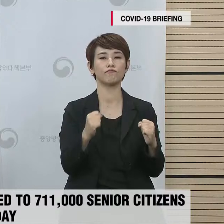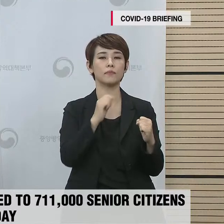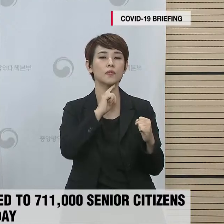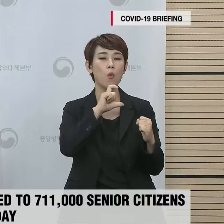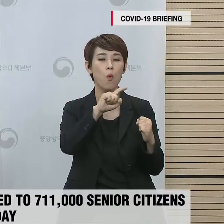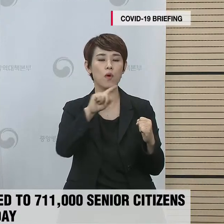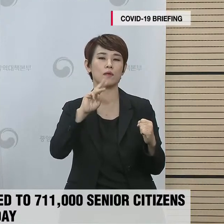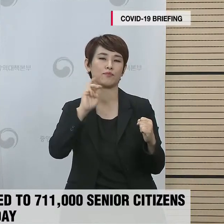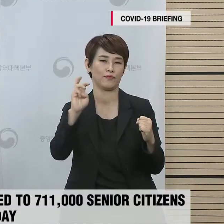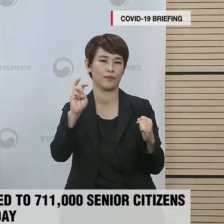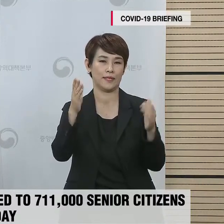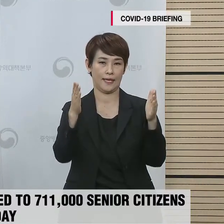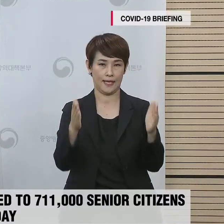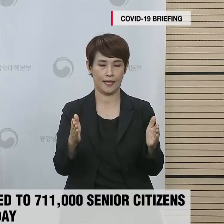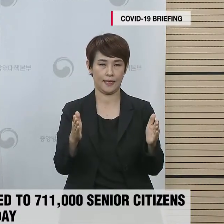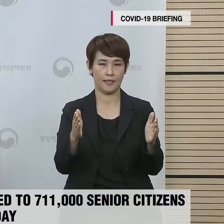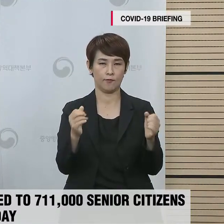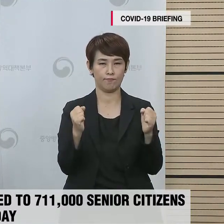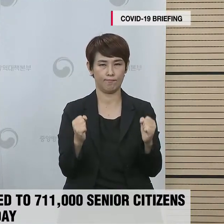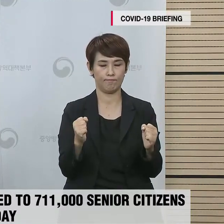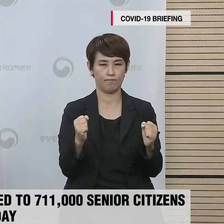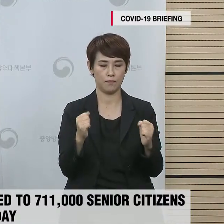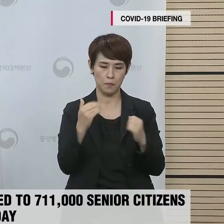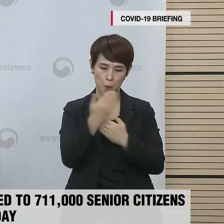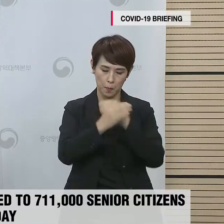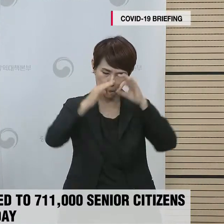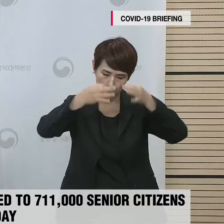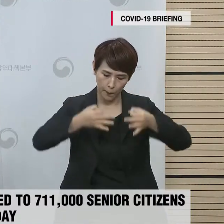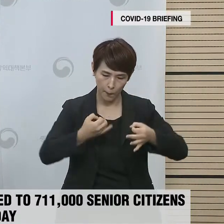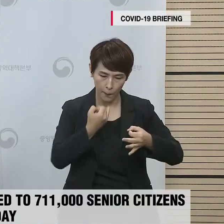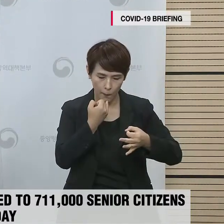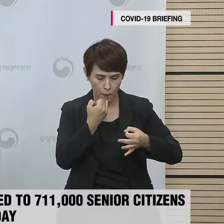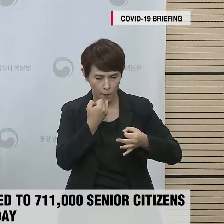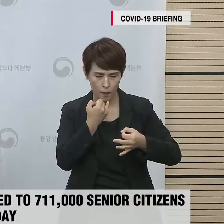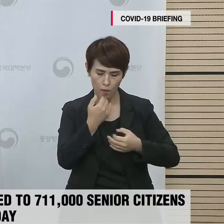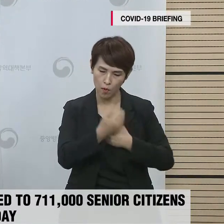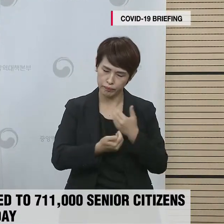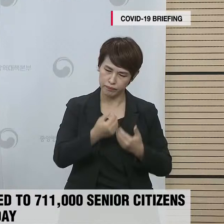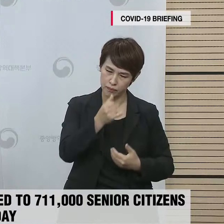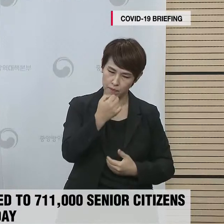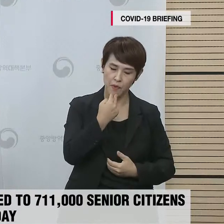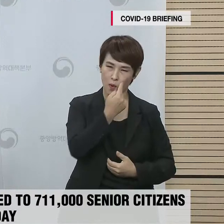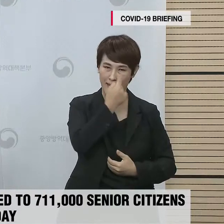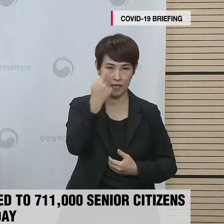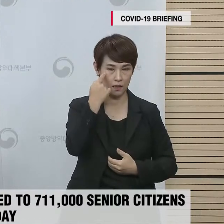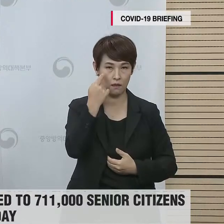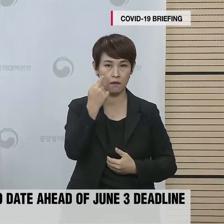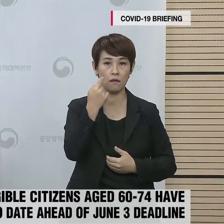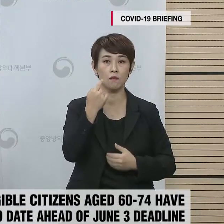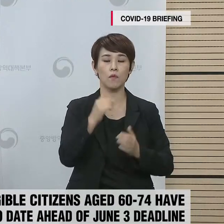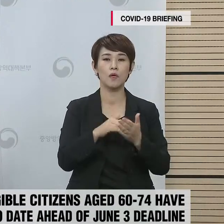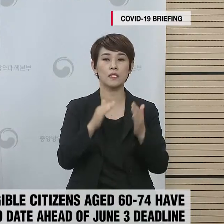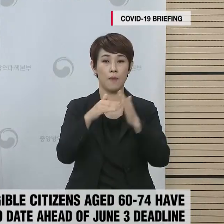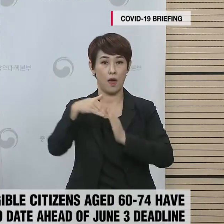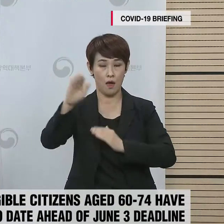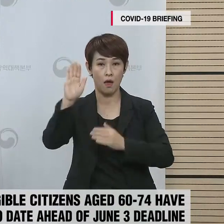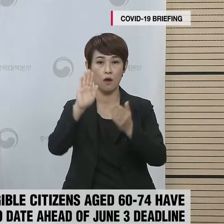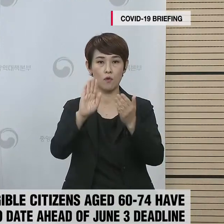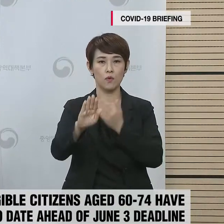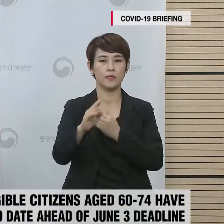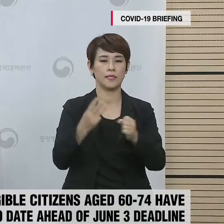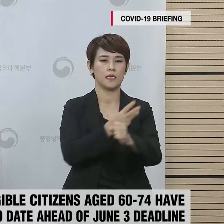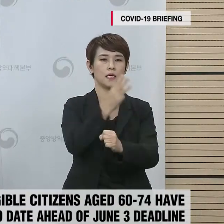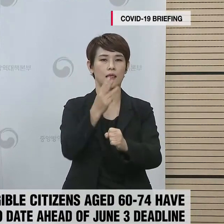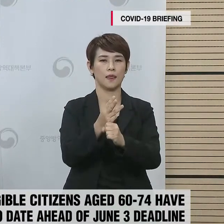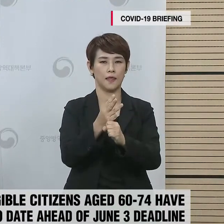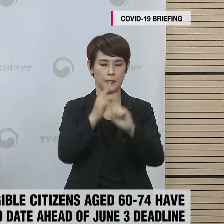the recipients of the vaccines to stay at the hospitals for the next 15 to 30 minutes. And we advise